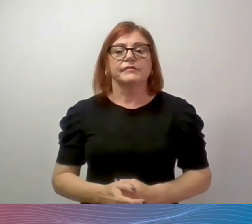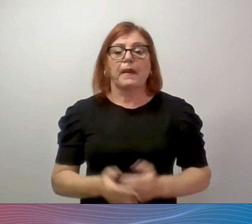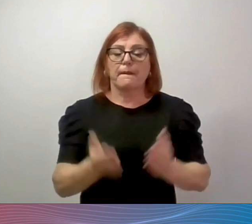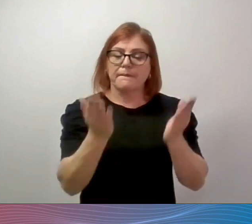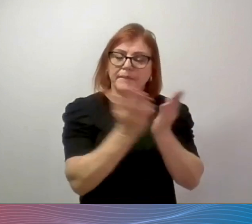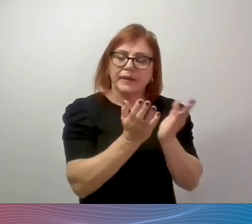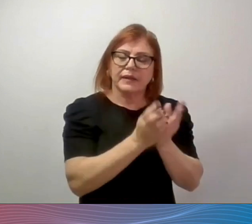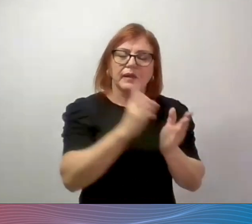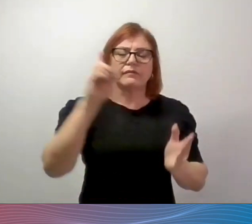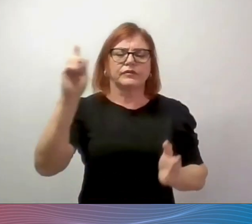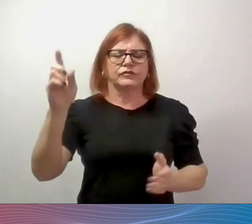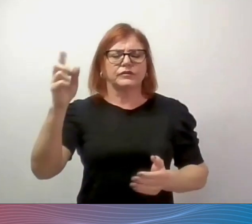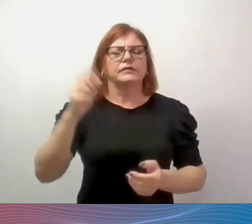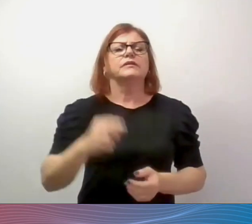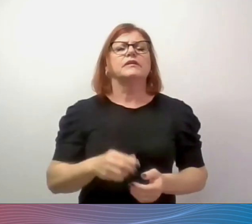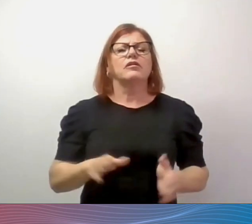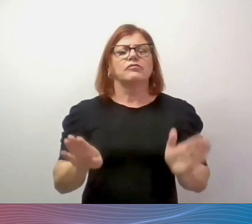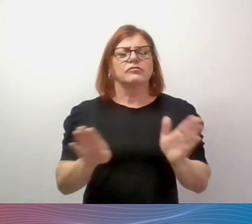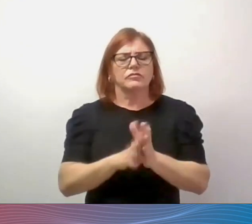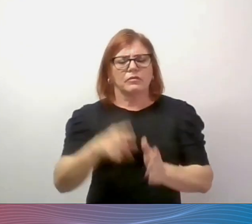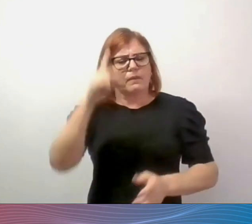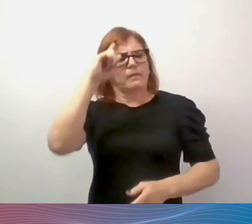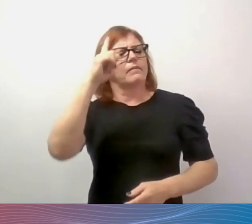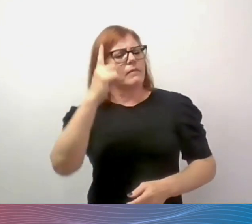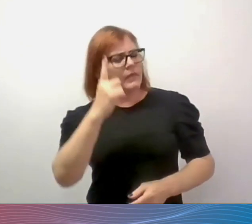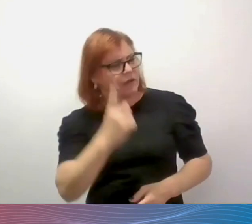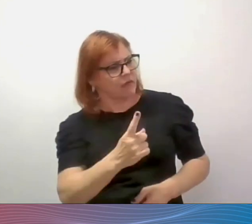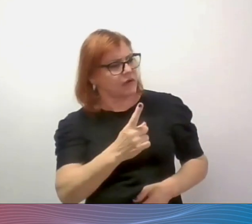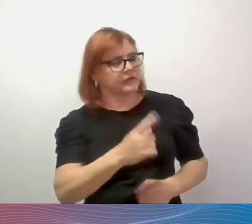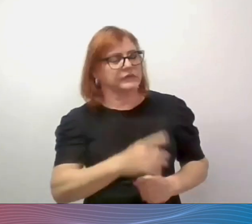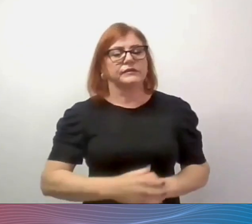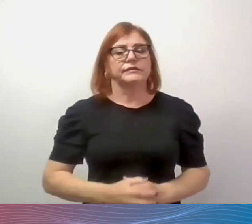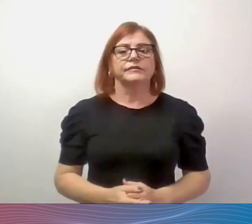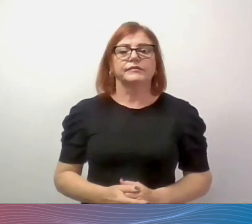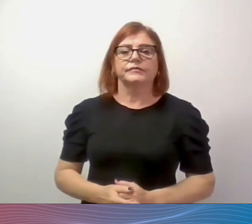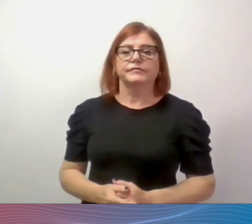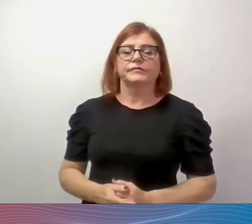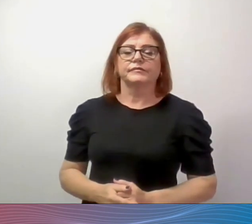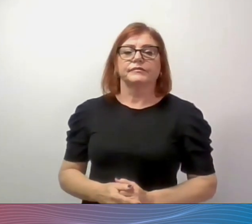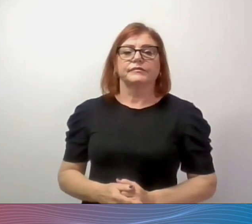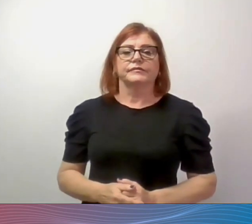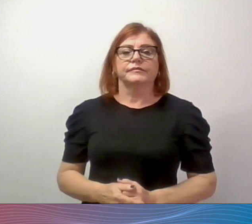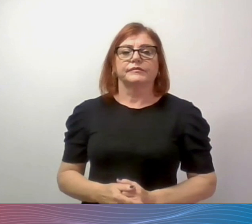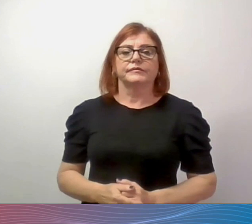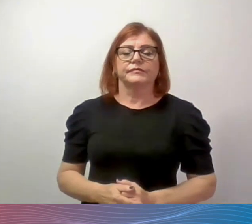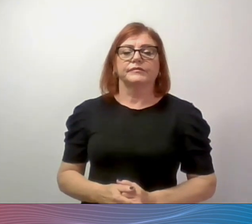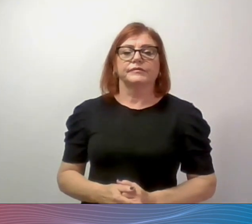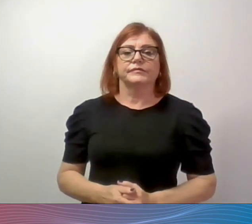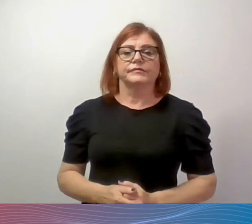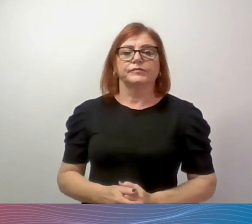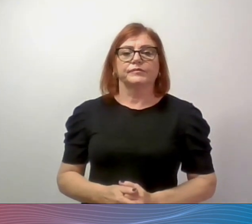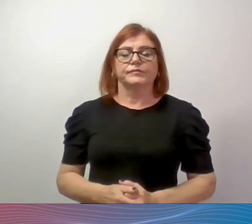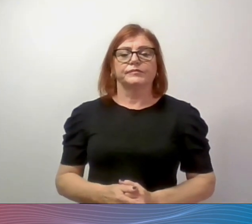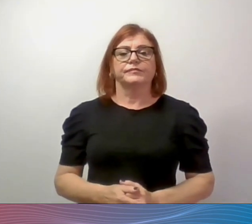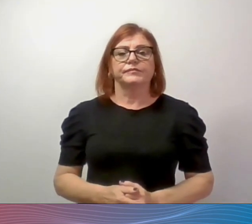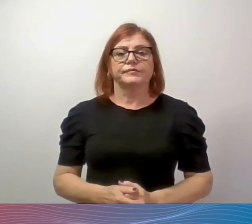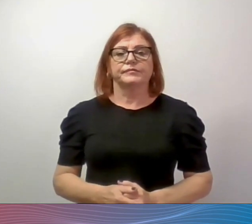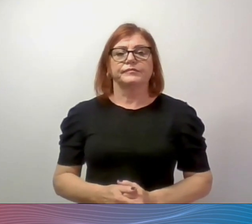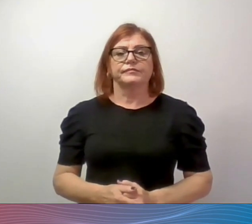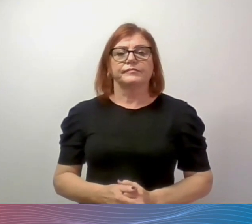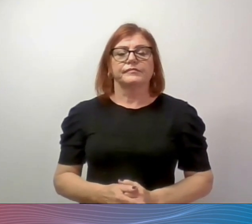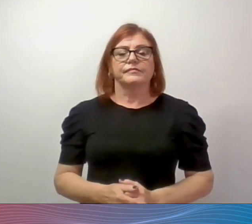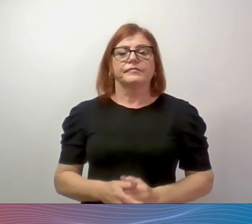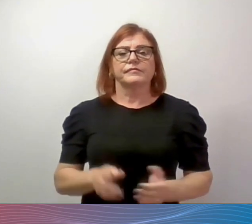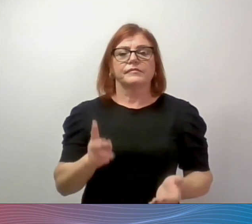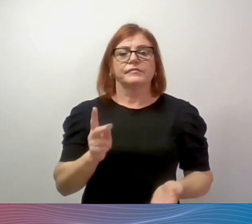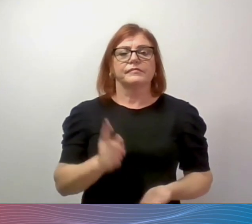The word of God always comes as an order. A palavra de Deus vem sempre como um mandamento. The word of God always comes as a commandment.